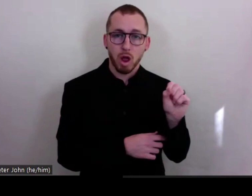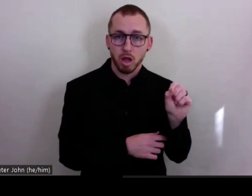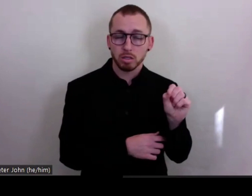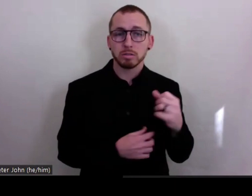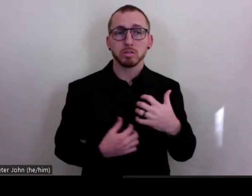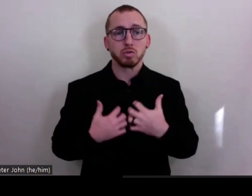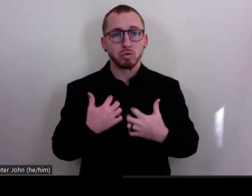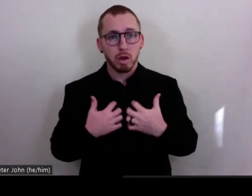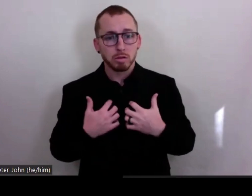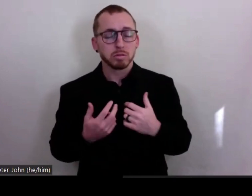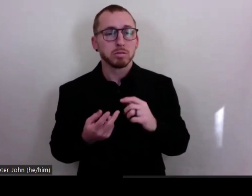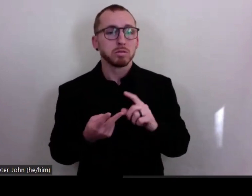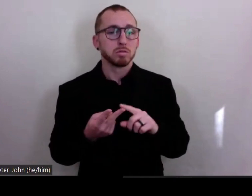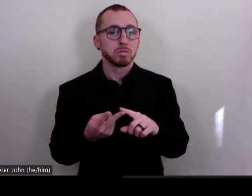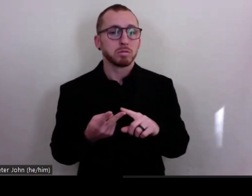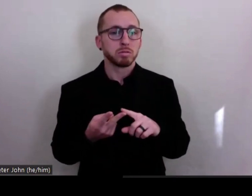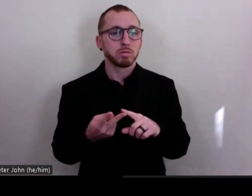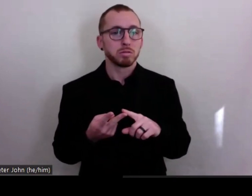reminders.